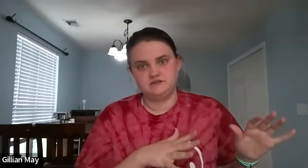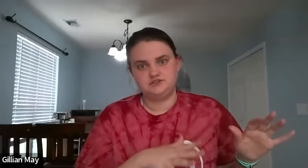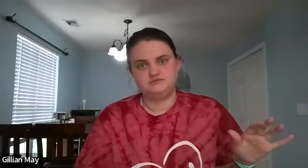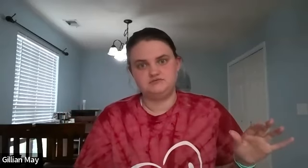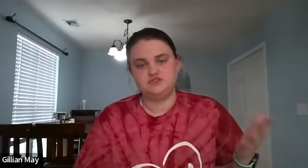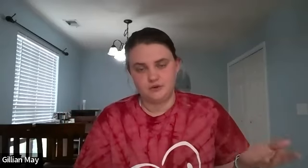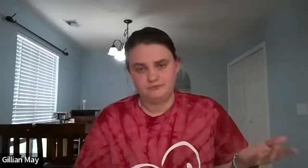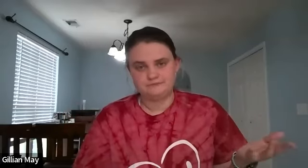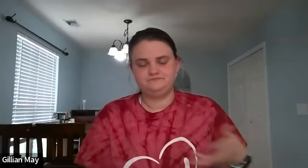English. So